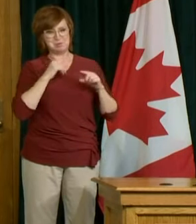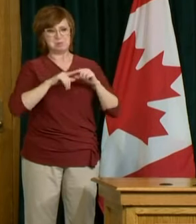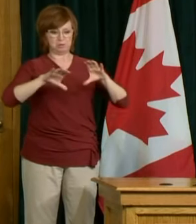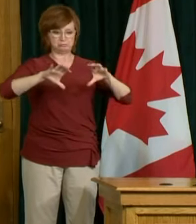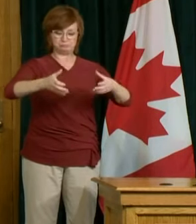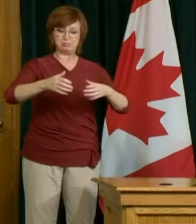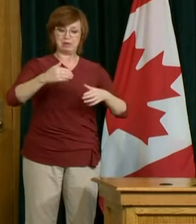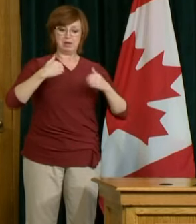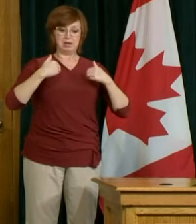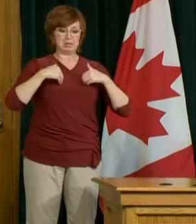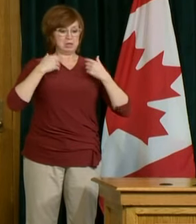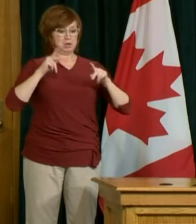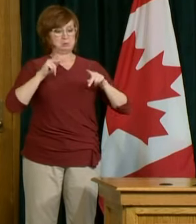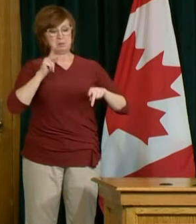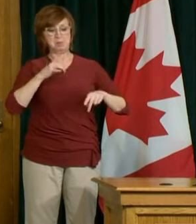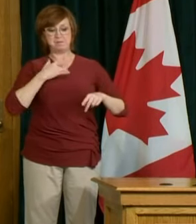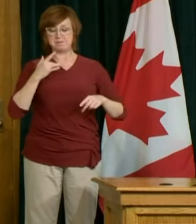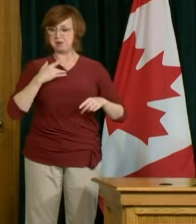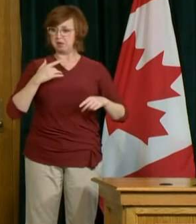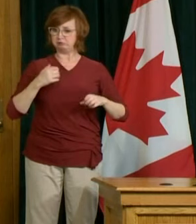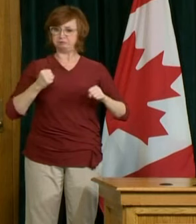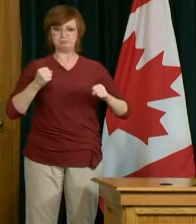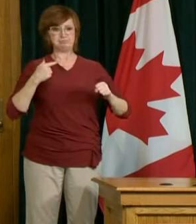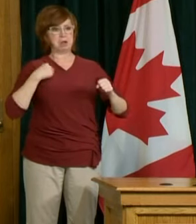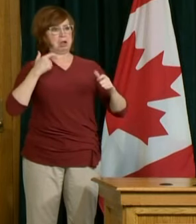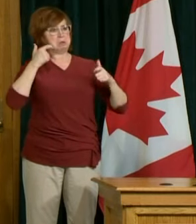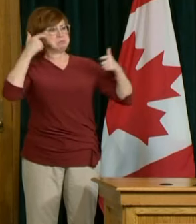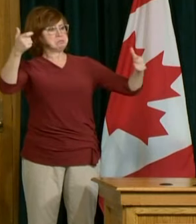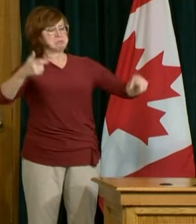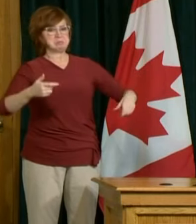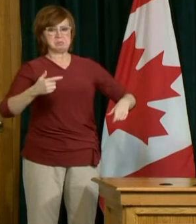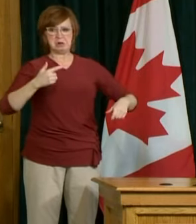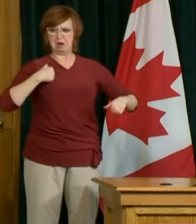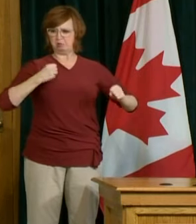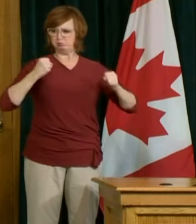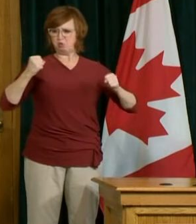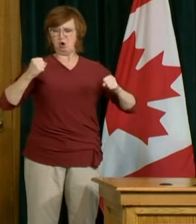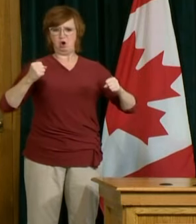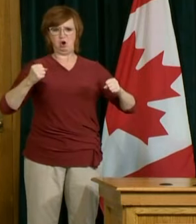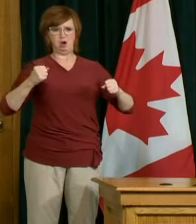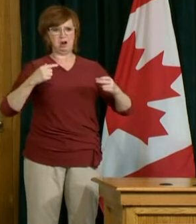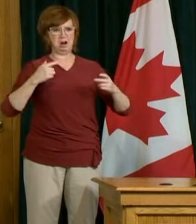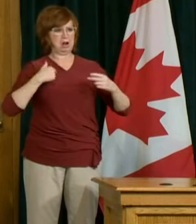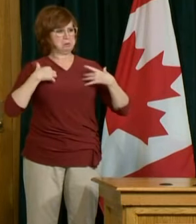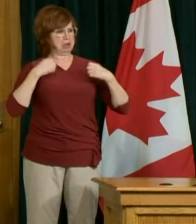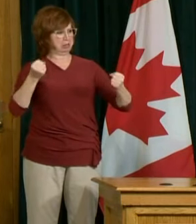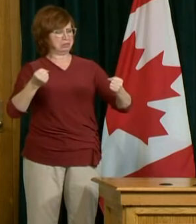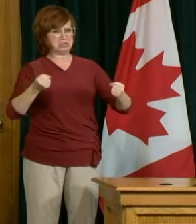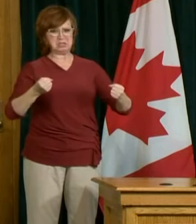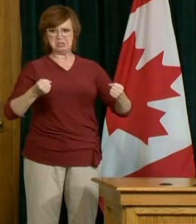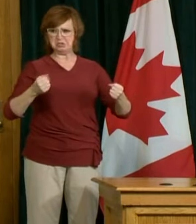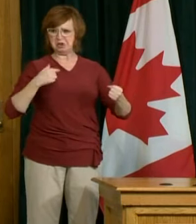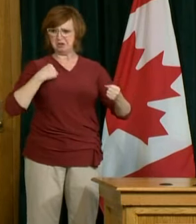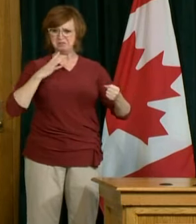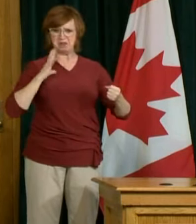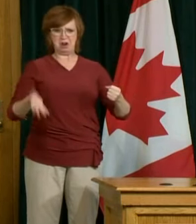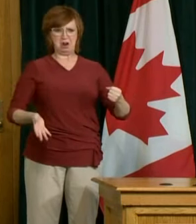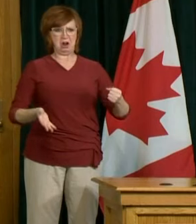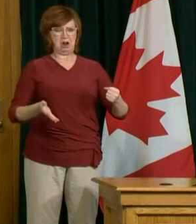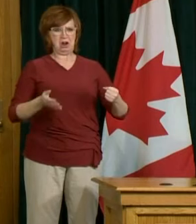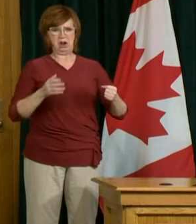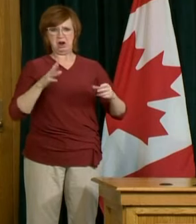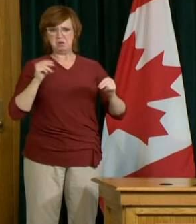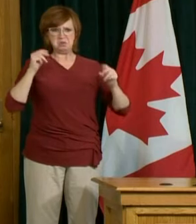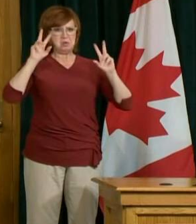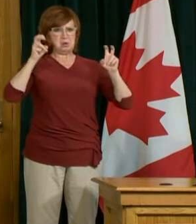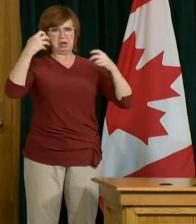are invincible, you have a duty to obviously prevent even your low risk of serious illness. But